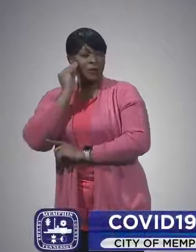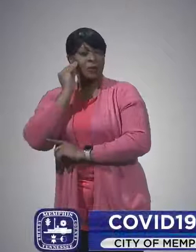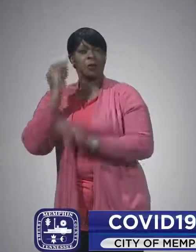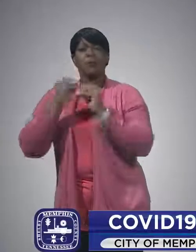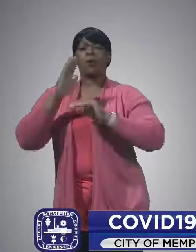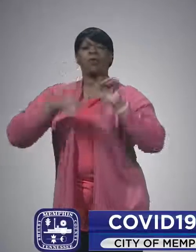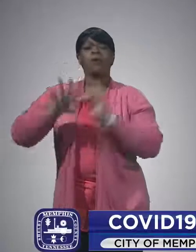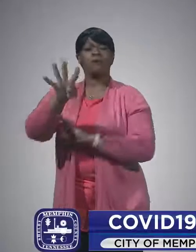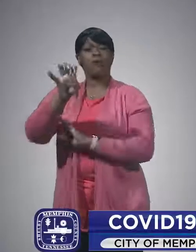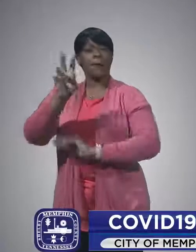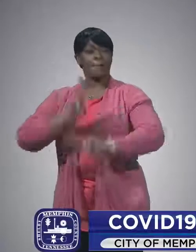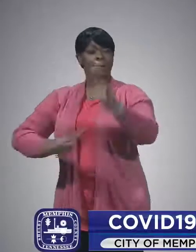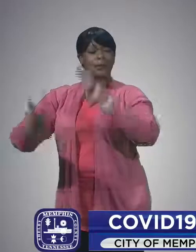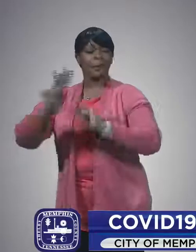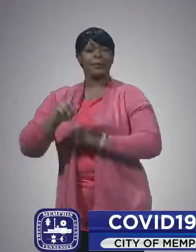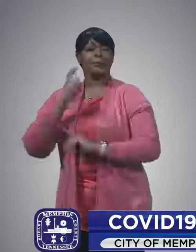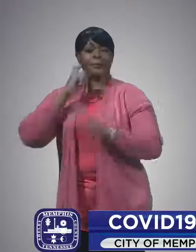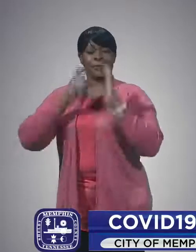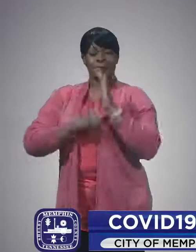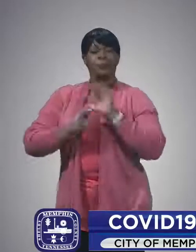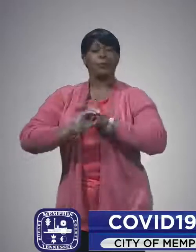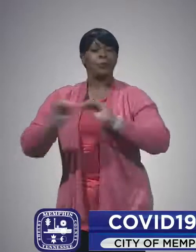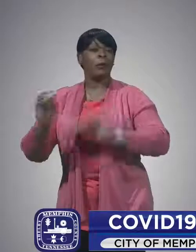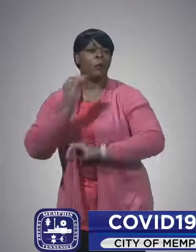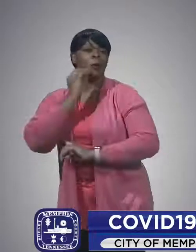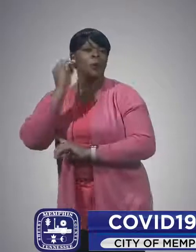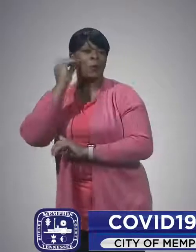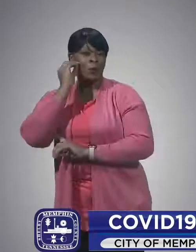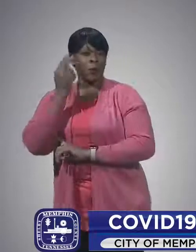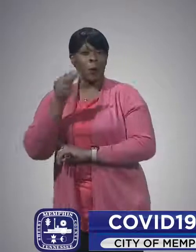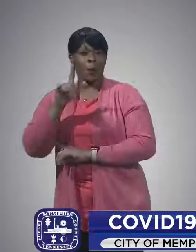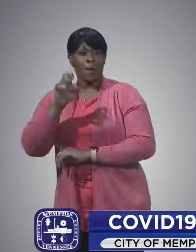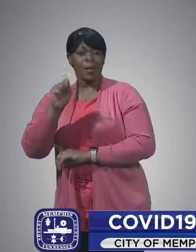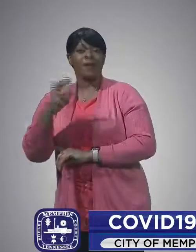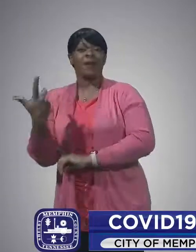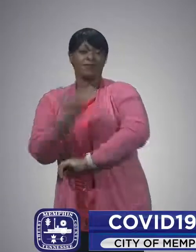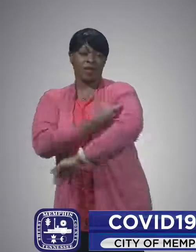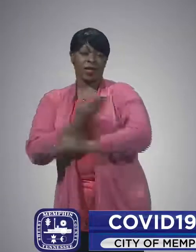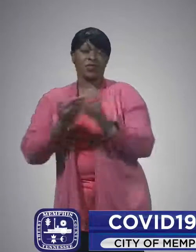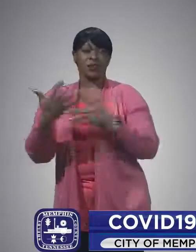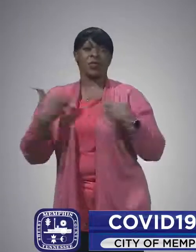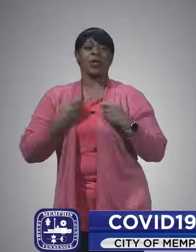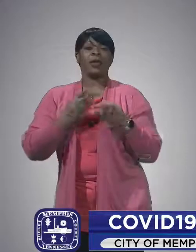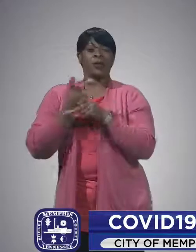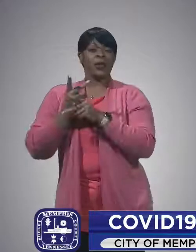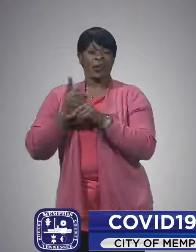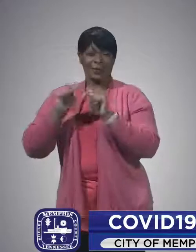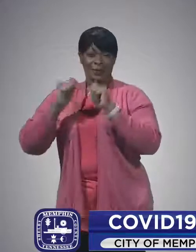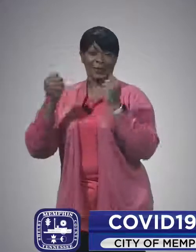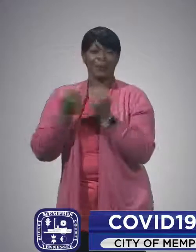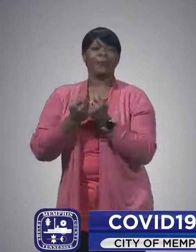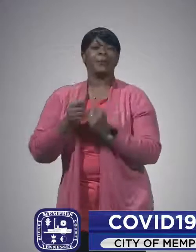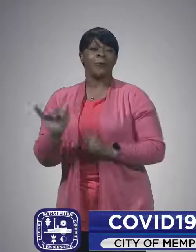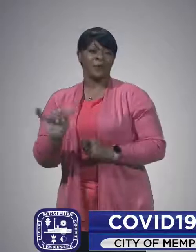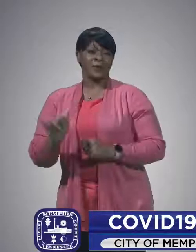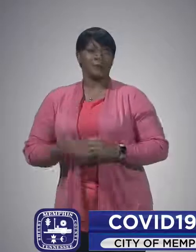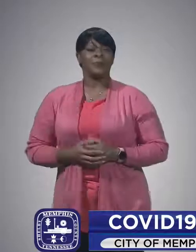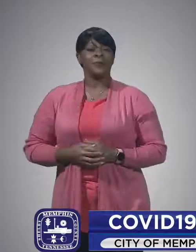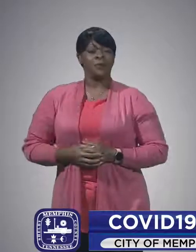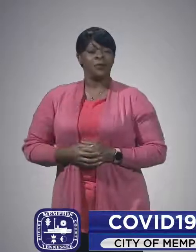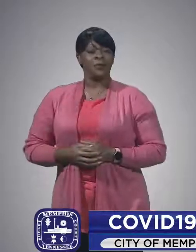more than 400 people who are experiencing homelessness have also been vaccinated by our healthcare navigator team.